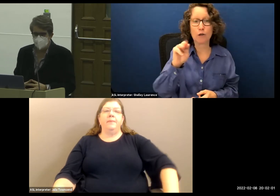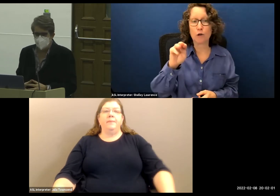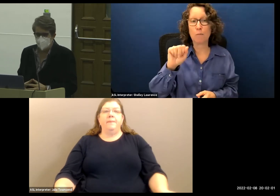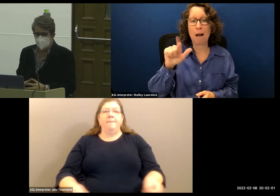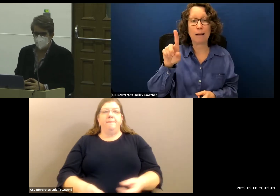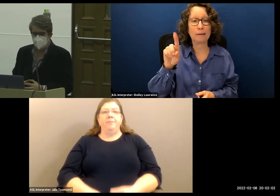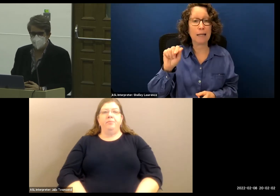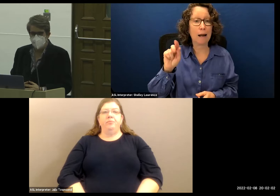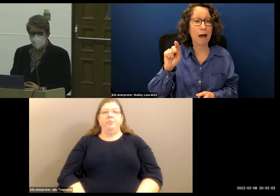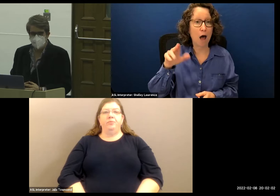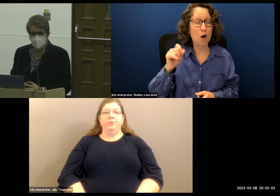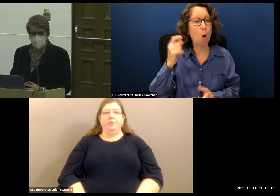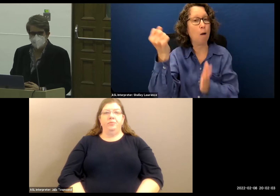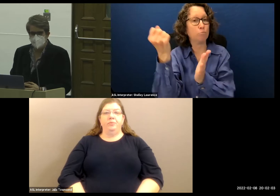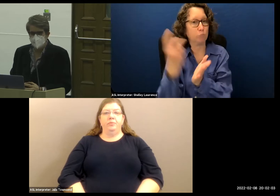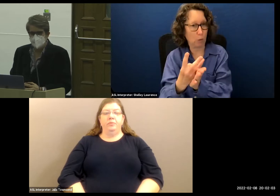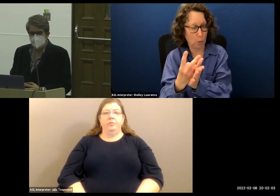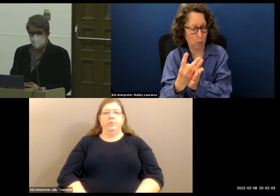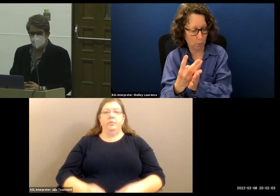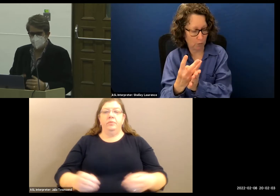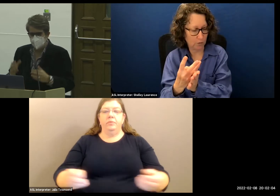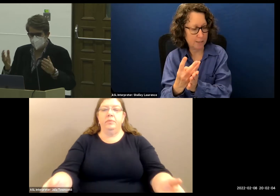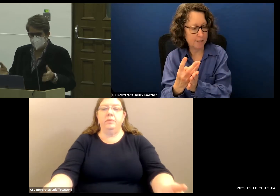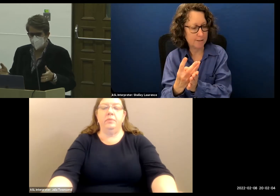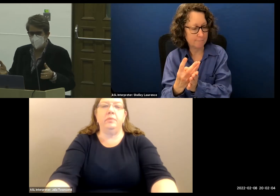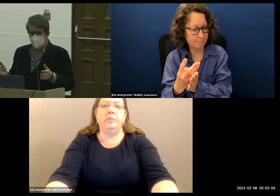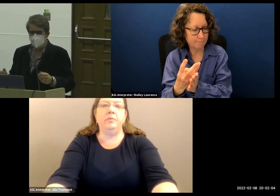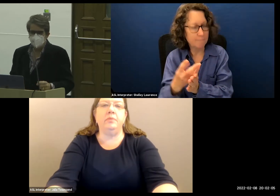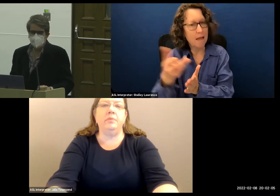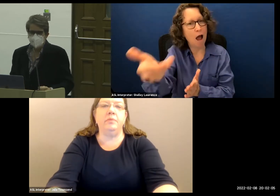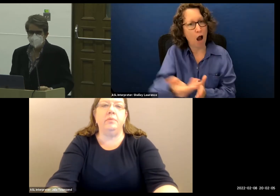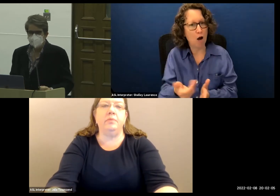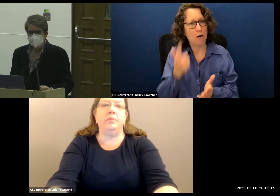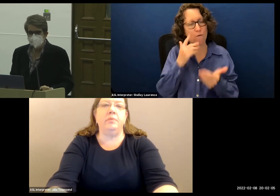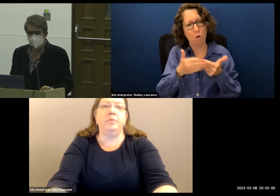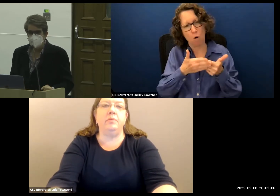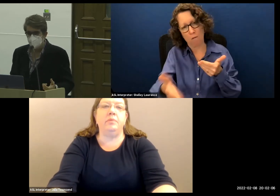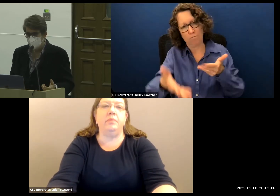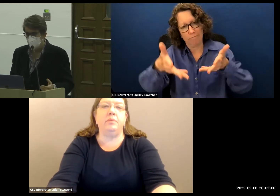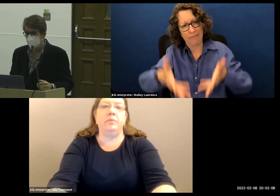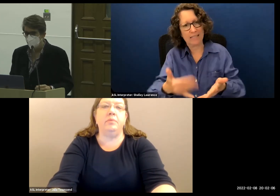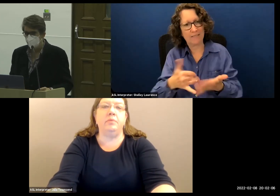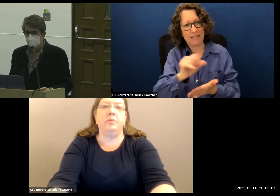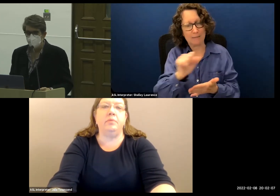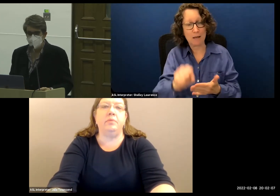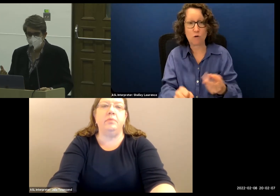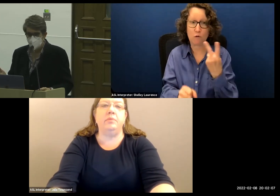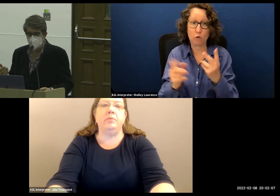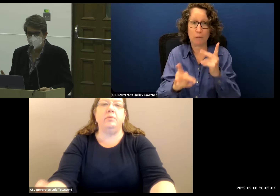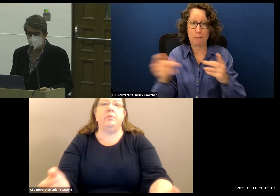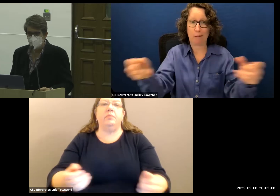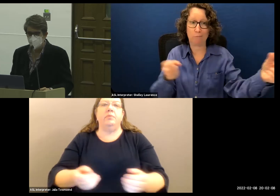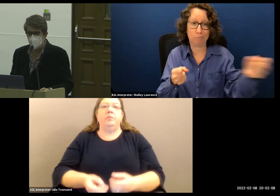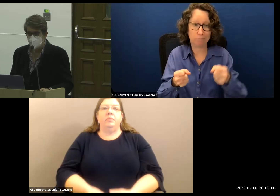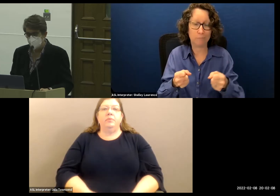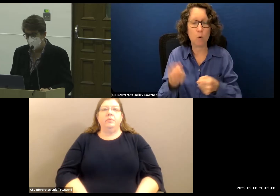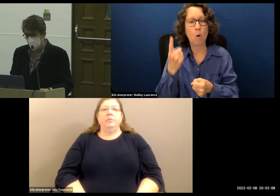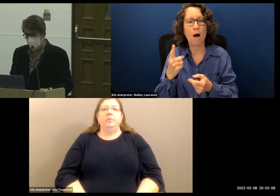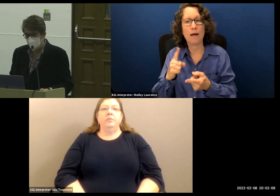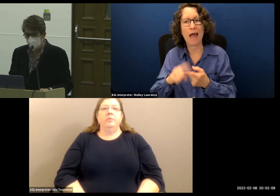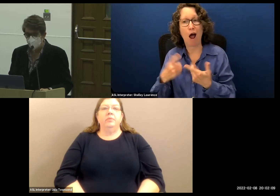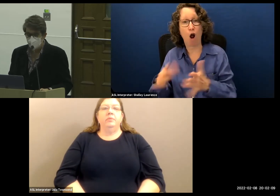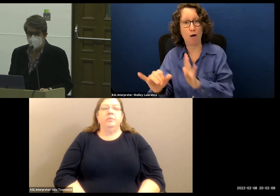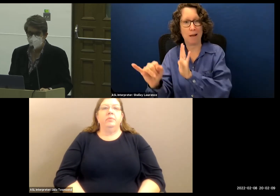has approved the hiring for the remainder of this year of two individuals. One is actually has